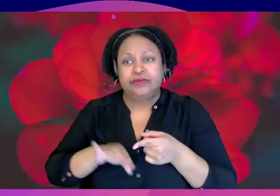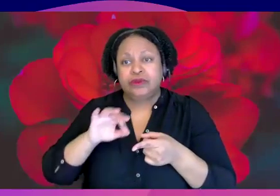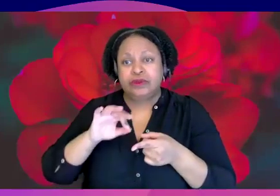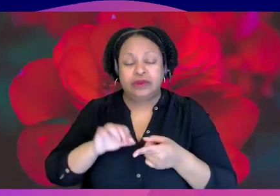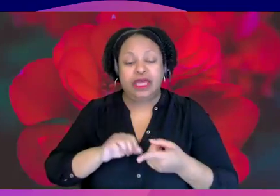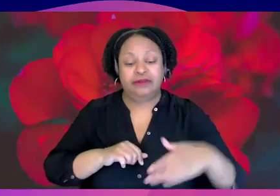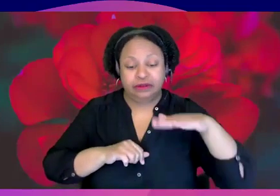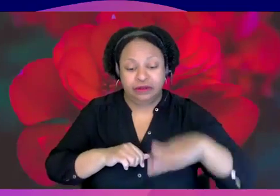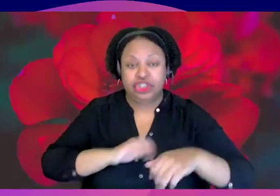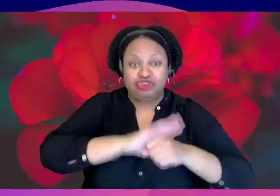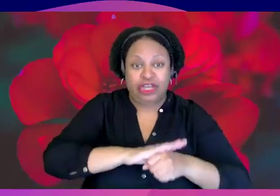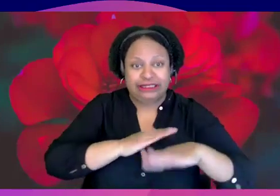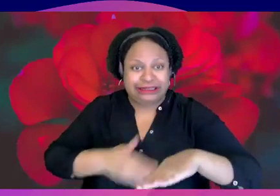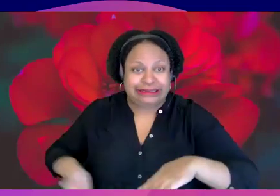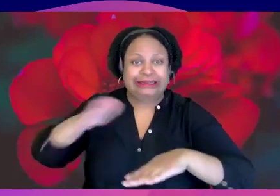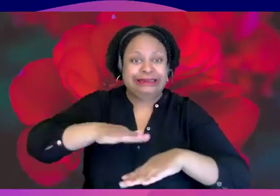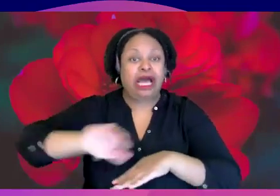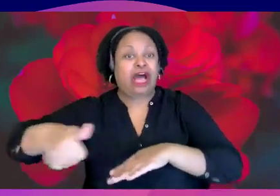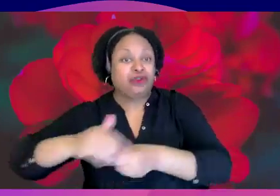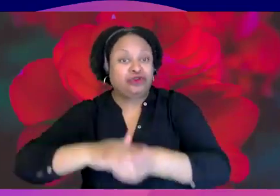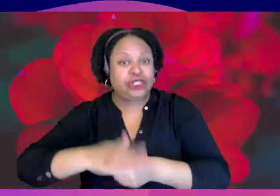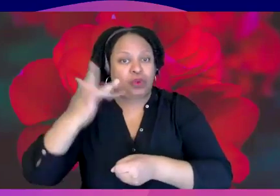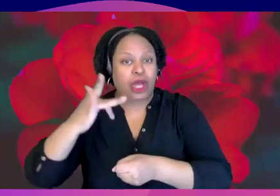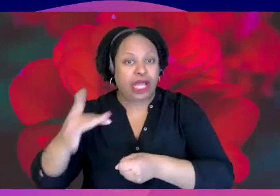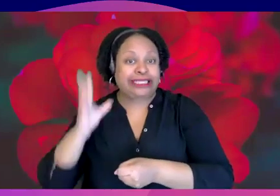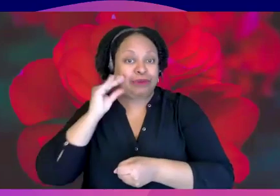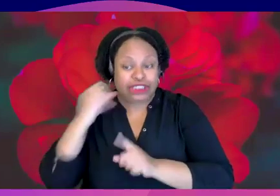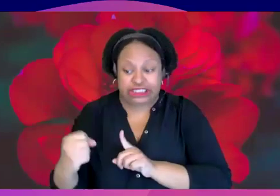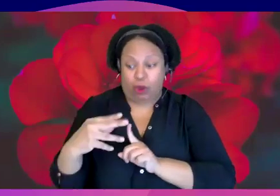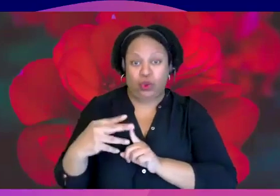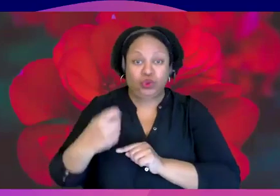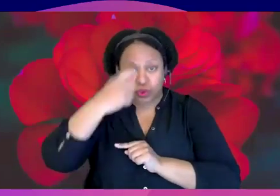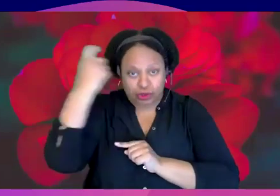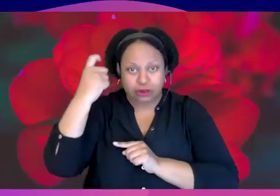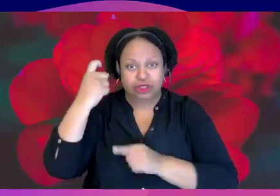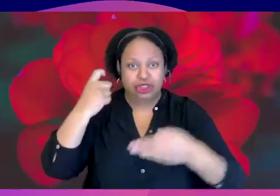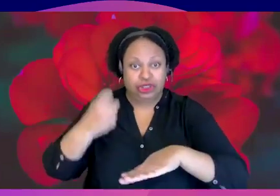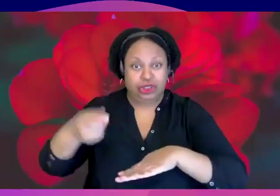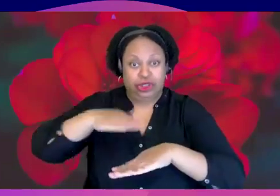additional layering of stress because of the exposure to trauma, but